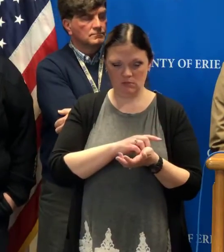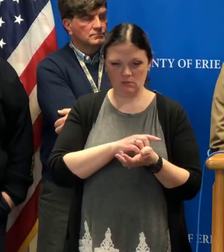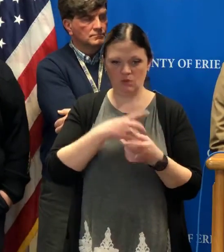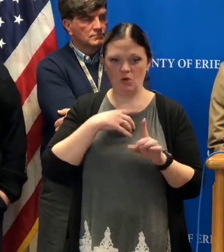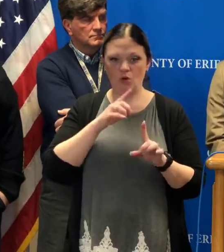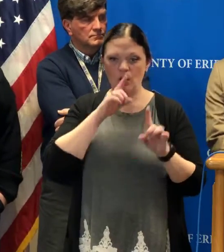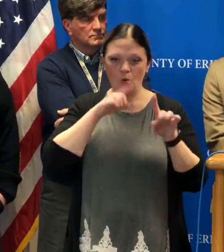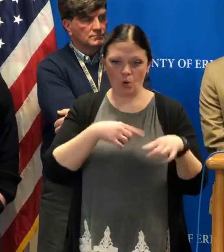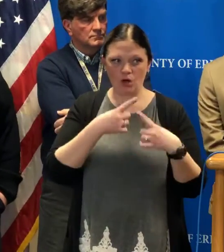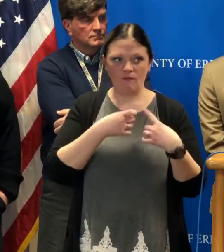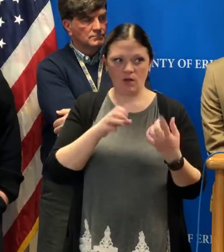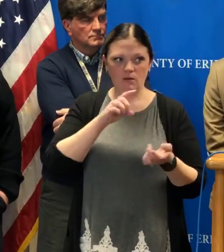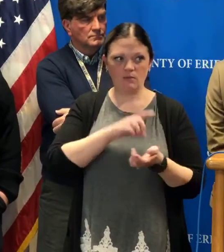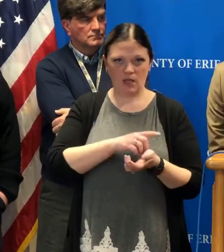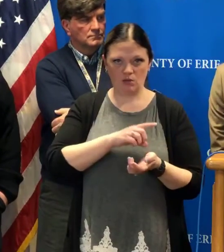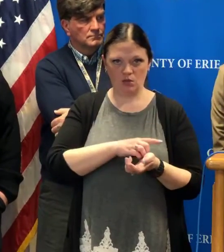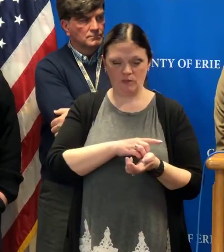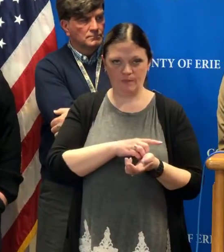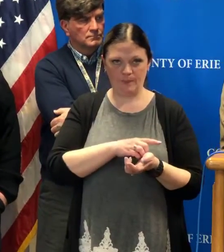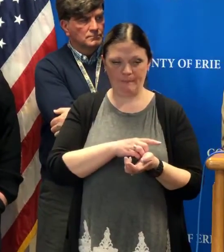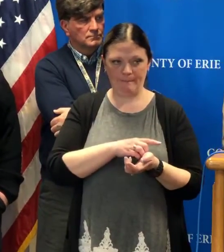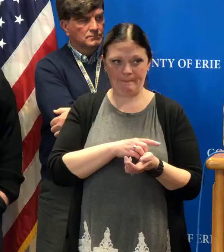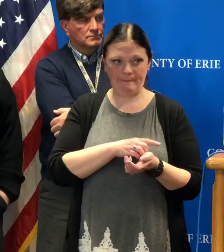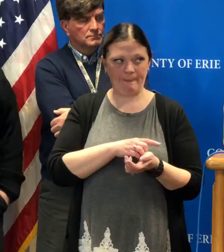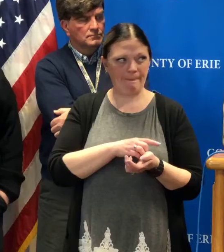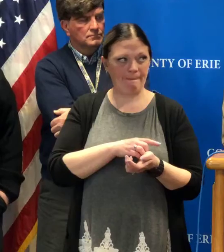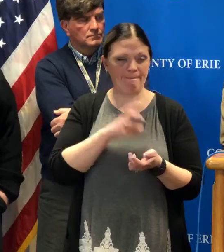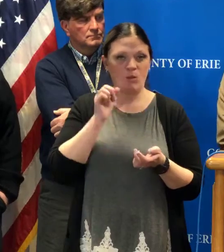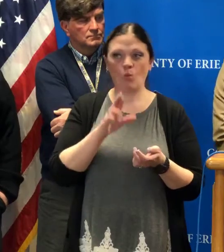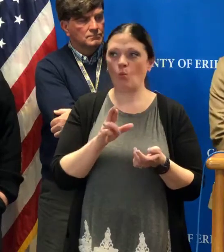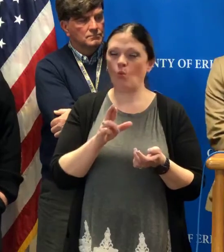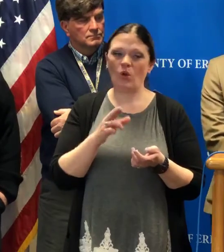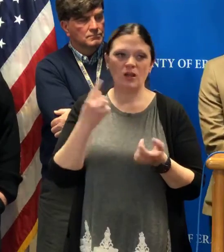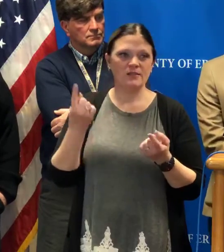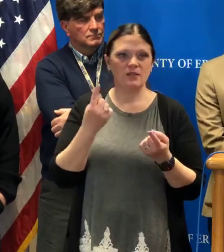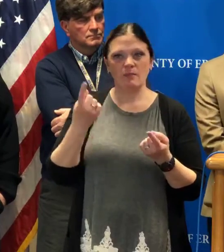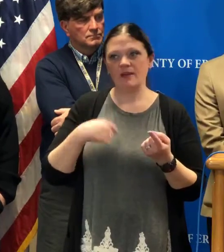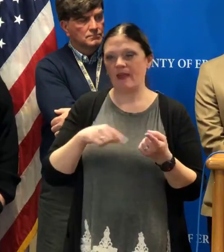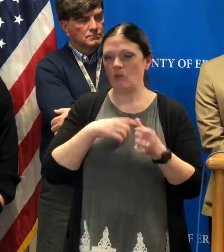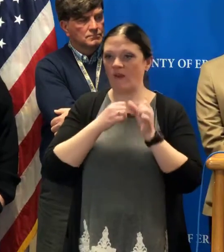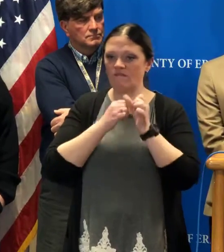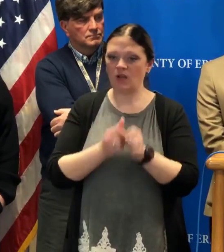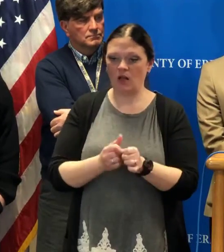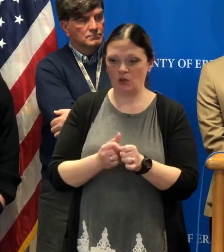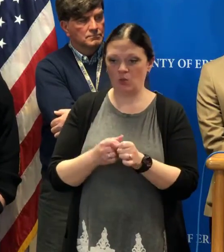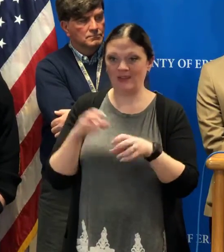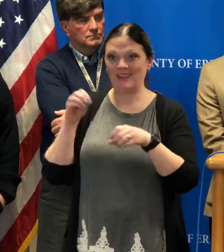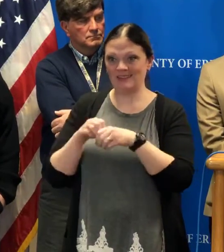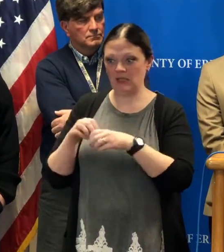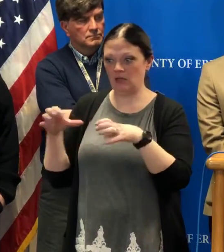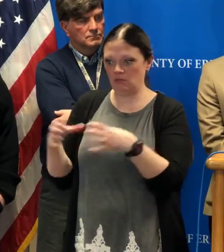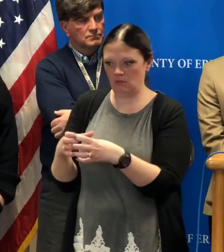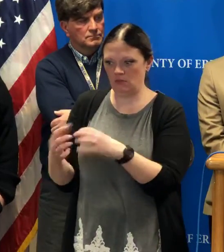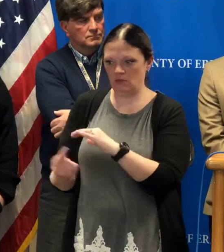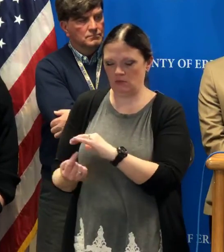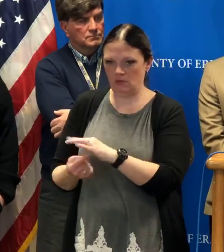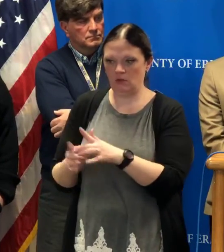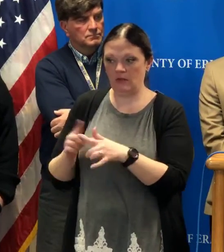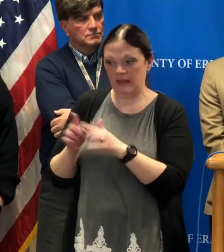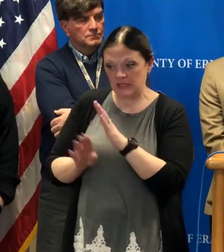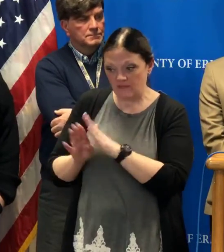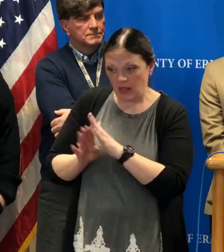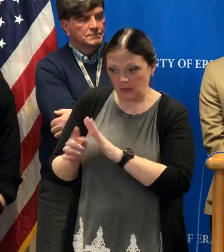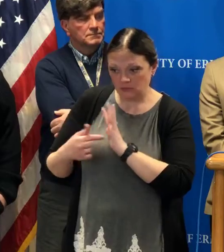order from a healthcare provider, and or else it would be somebody that we're following in quarantine who develops symptoms, and then they may